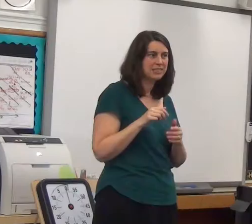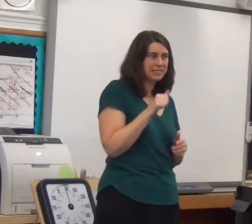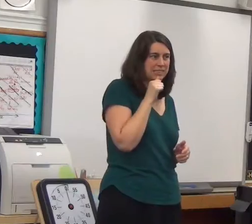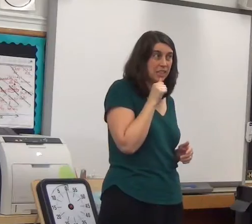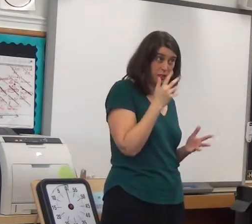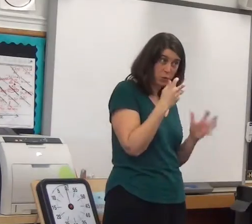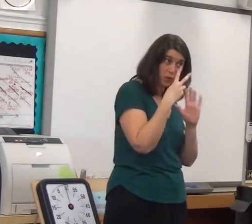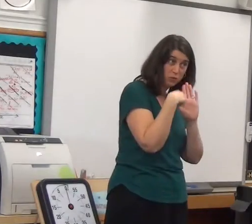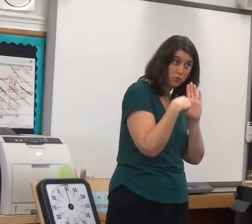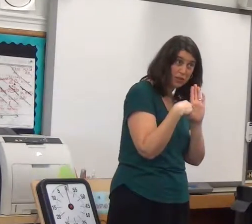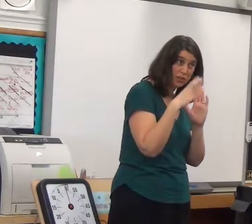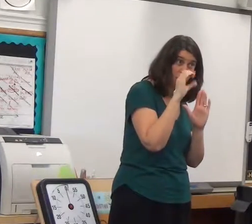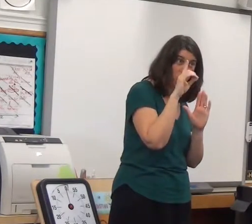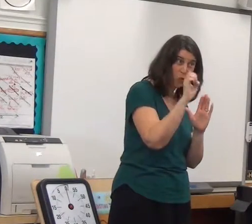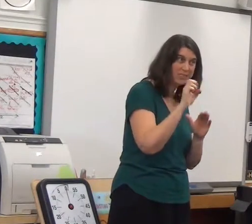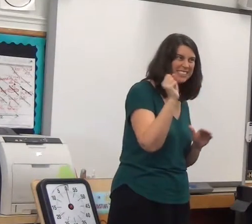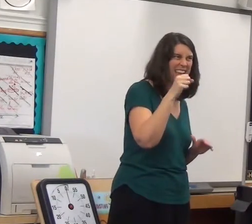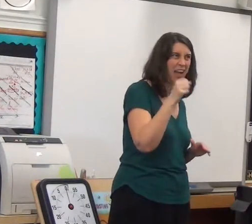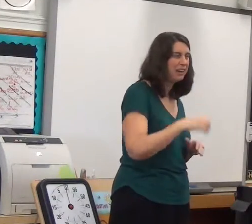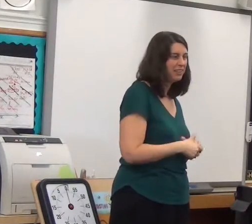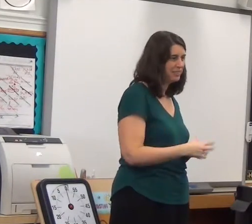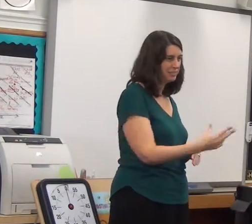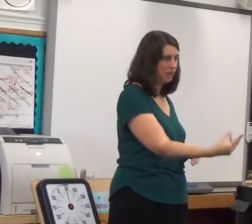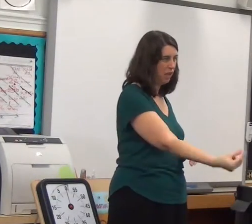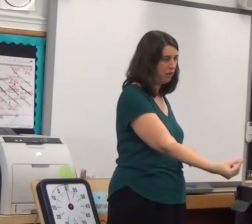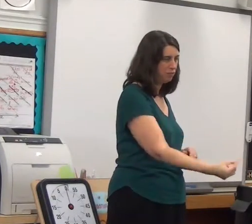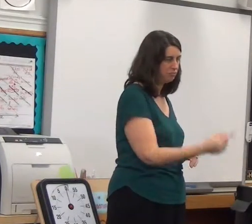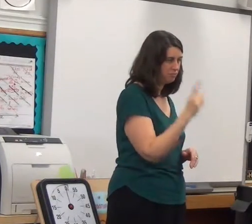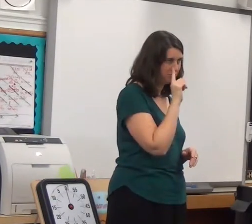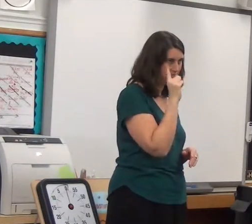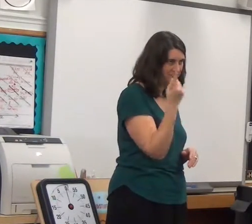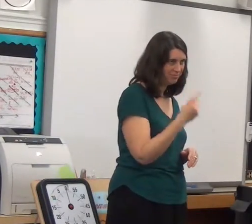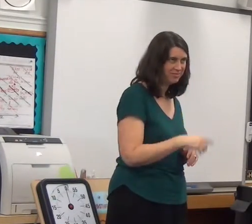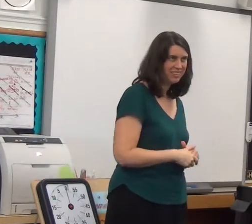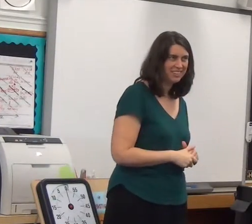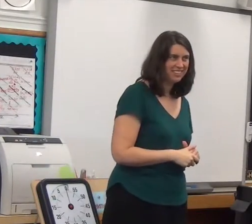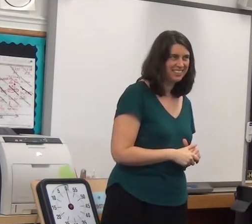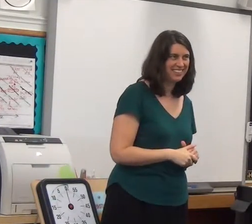you like to learn how to read the code? Yeah. No.